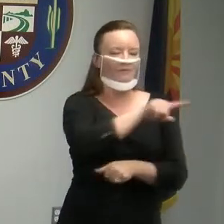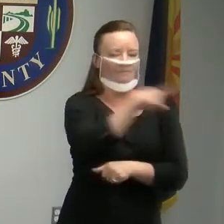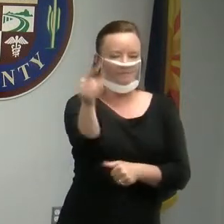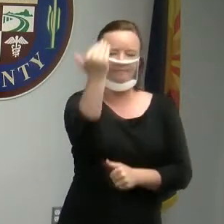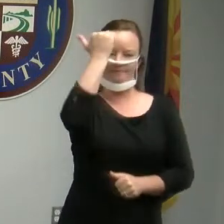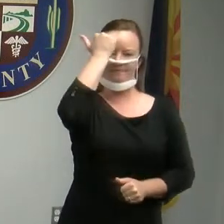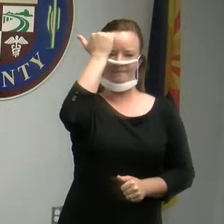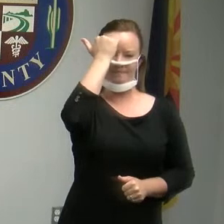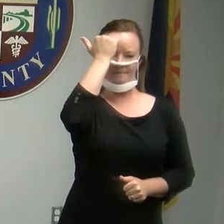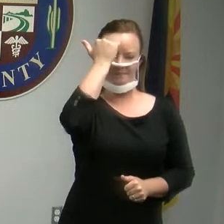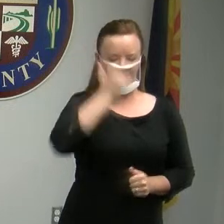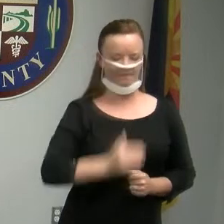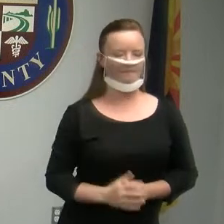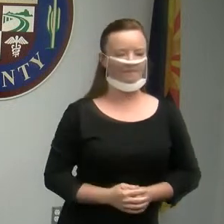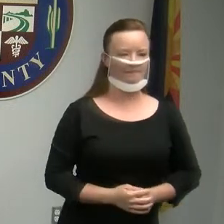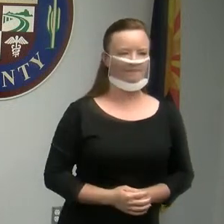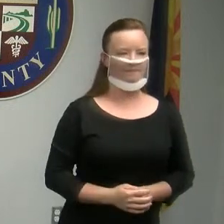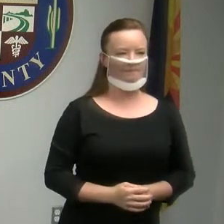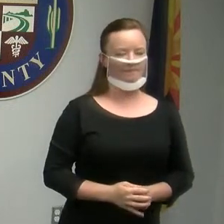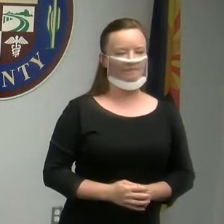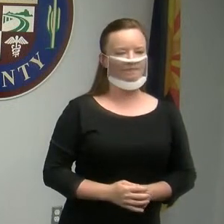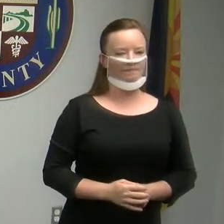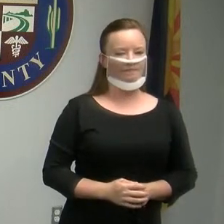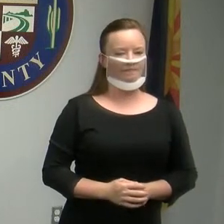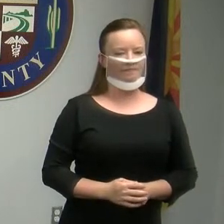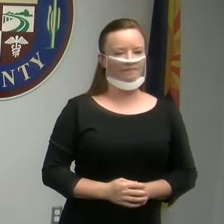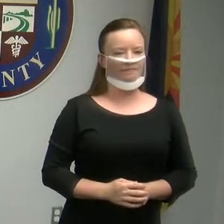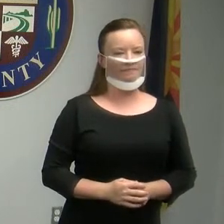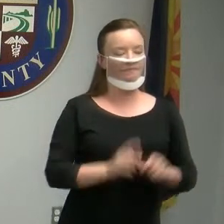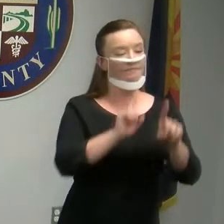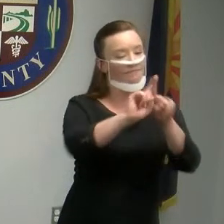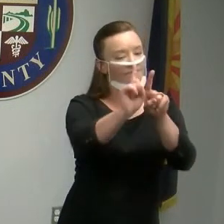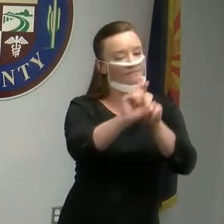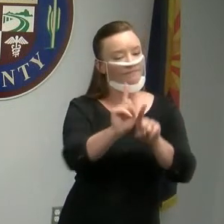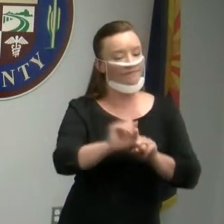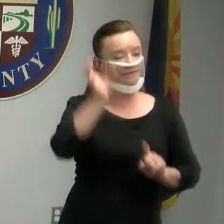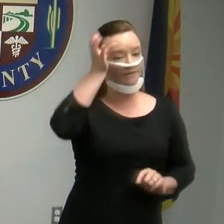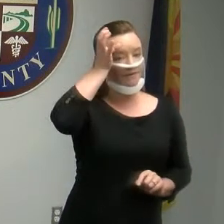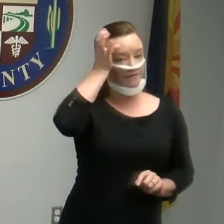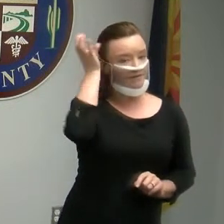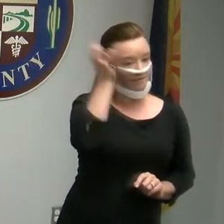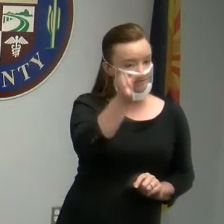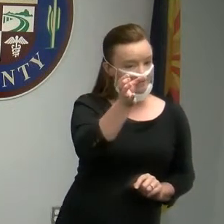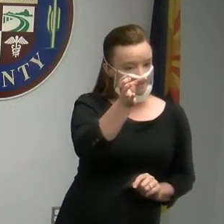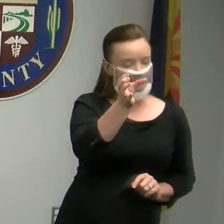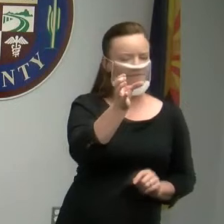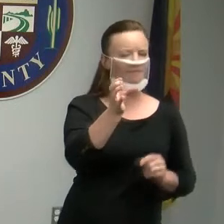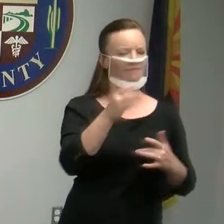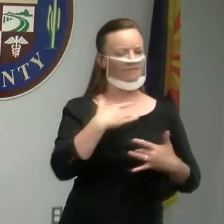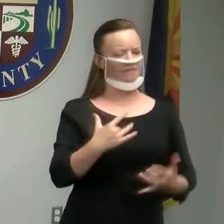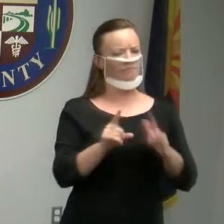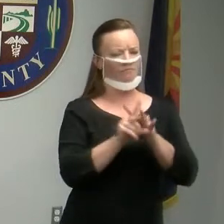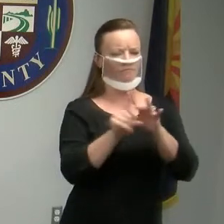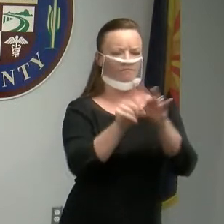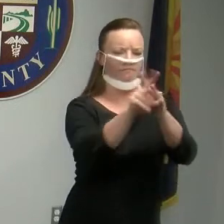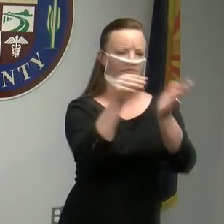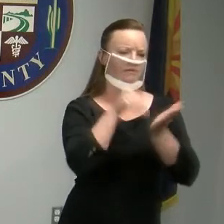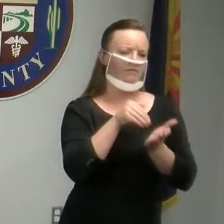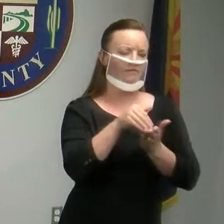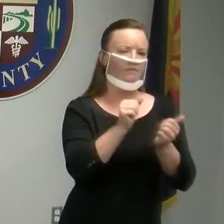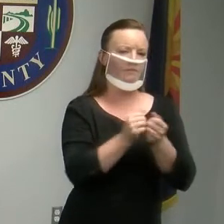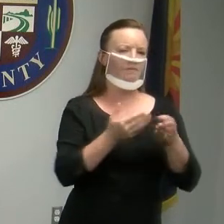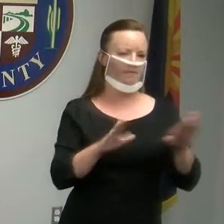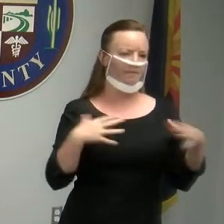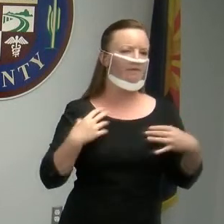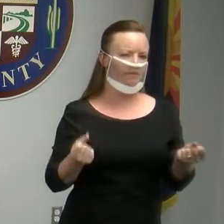of our vocabulary now. So all of these concepts are common with public health and people that work in public health. And